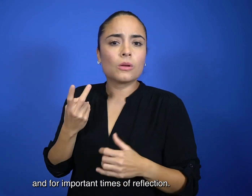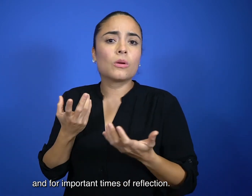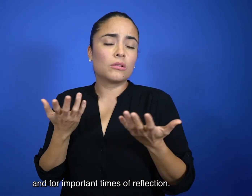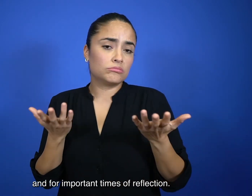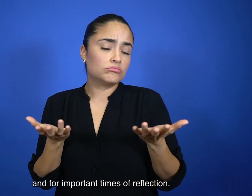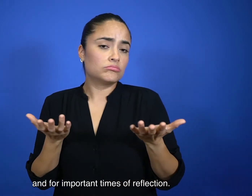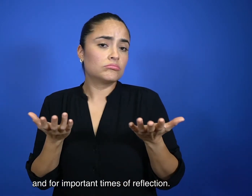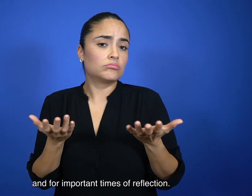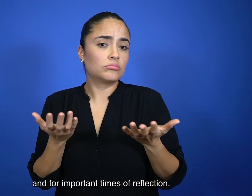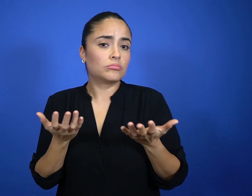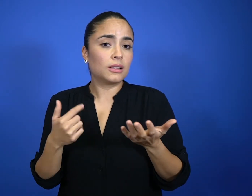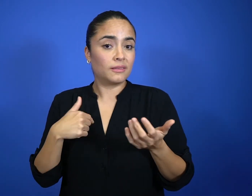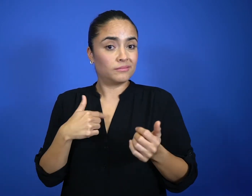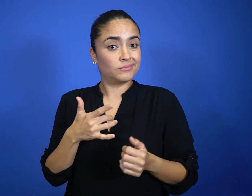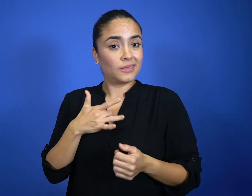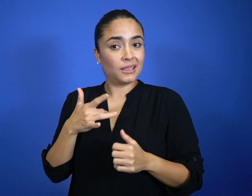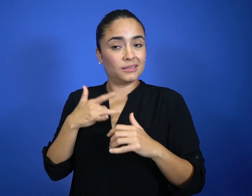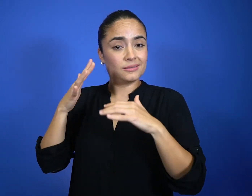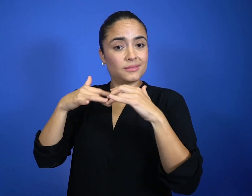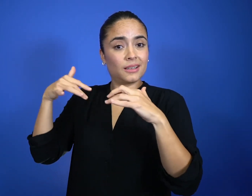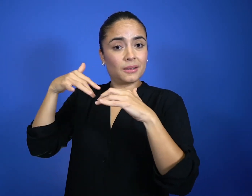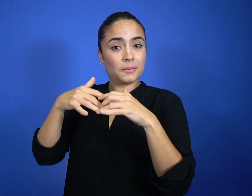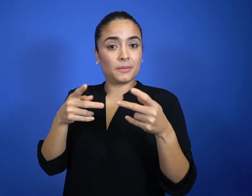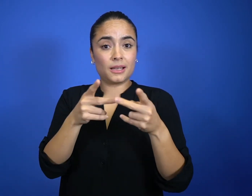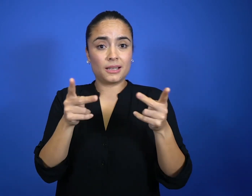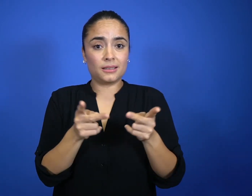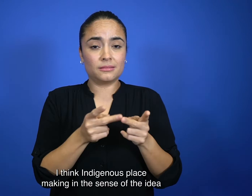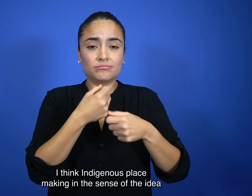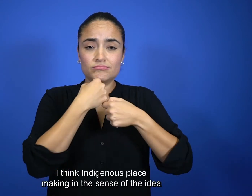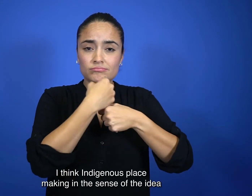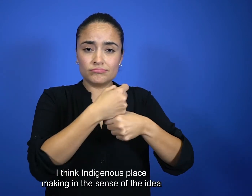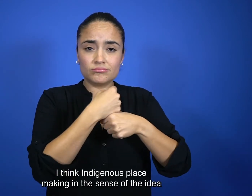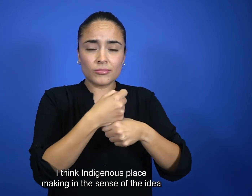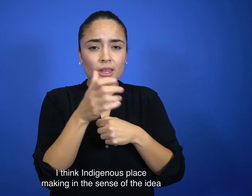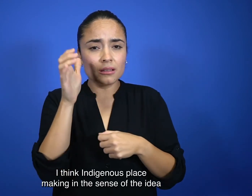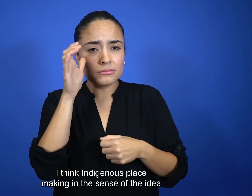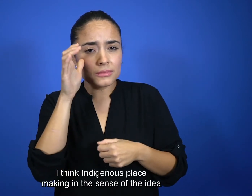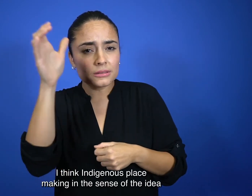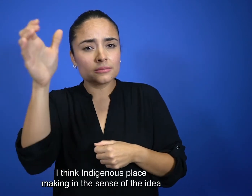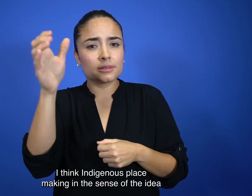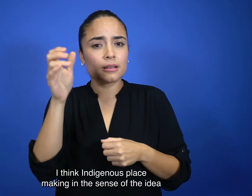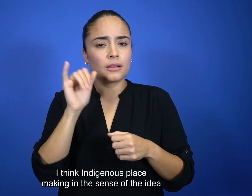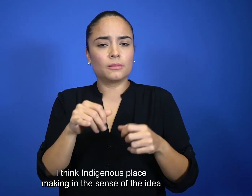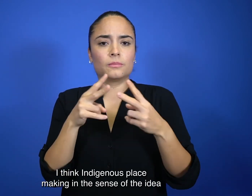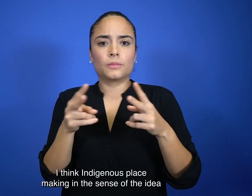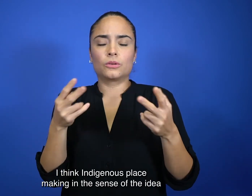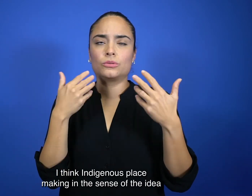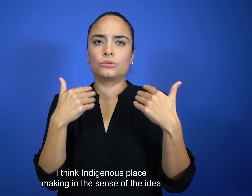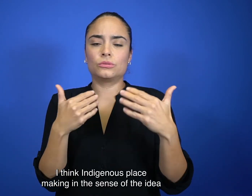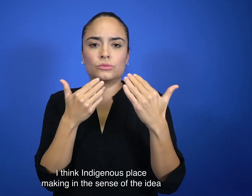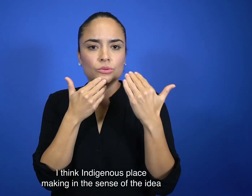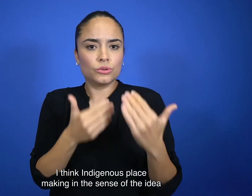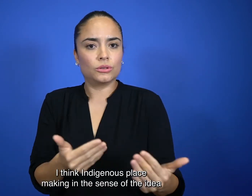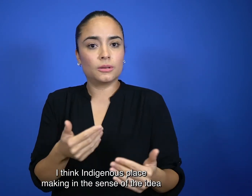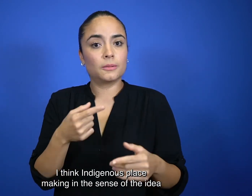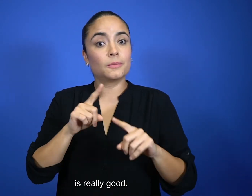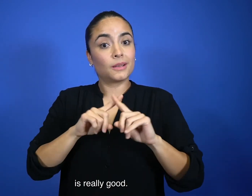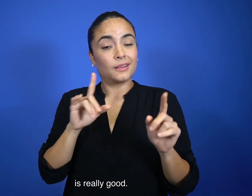of reflection. So I think Indigenous placemaking, in the sense of the idea, is really